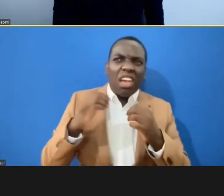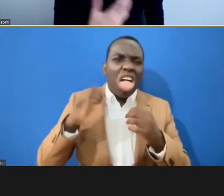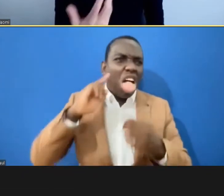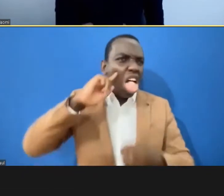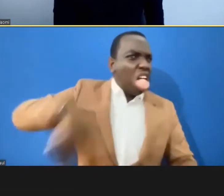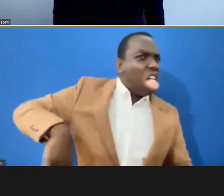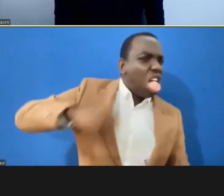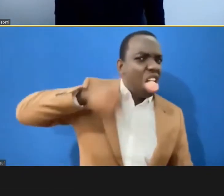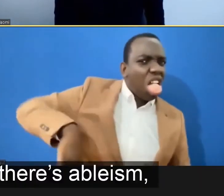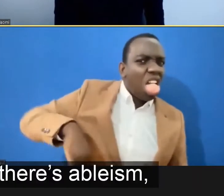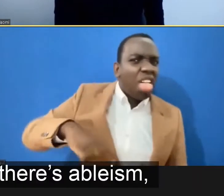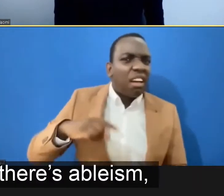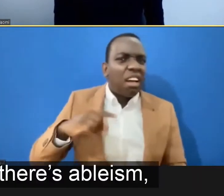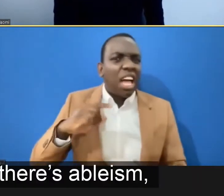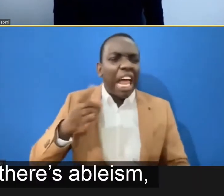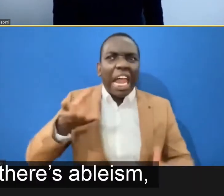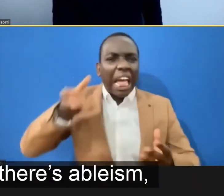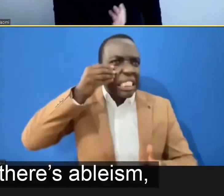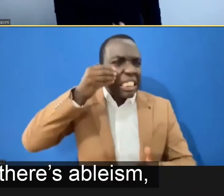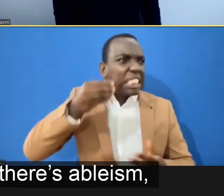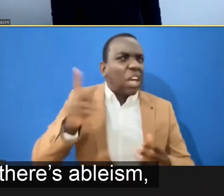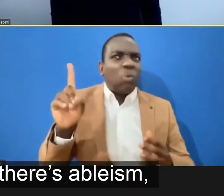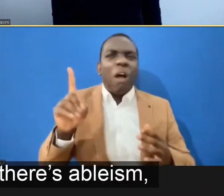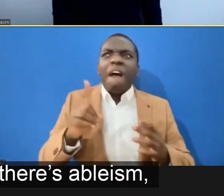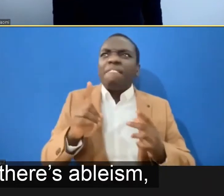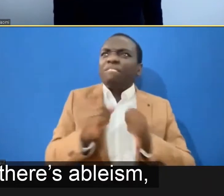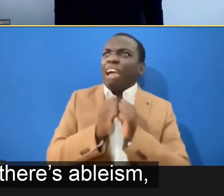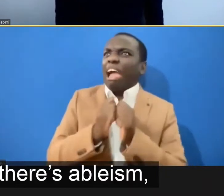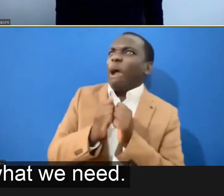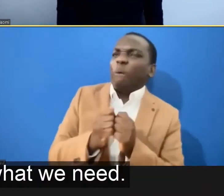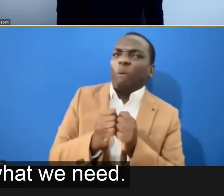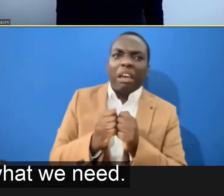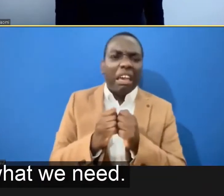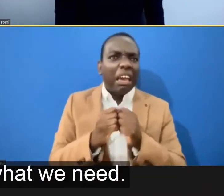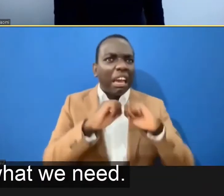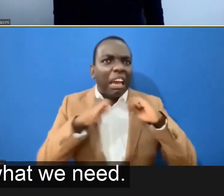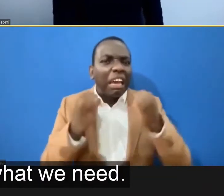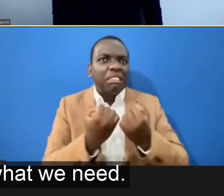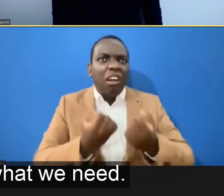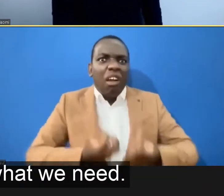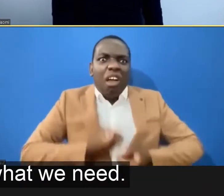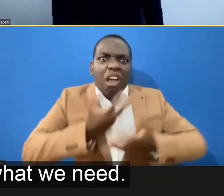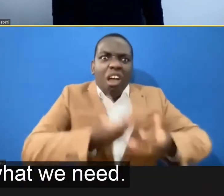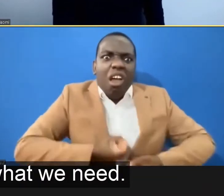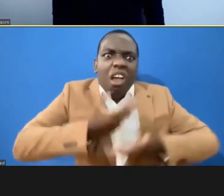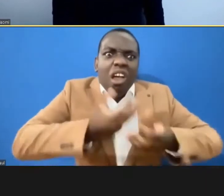There's a lack of access, there's ableism, there's ignorance of what we need.